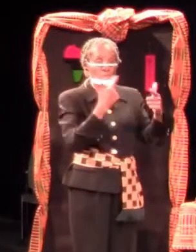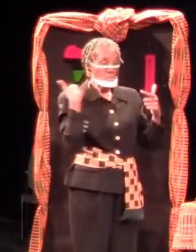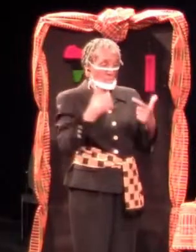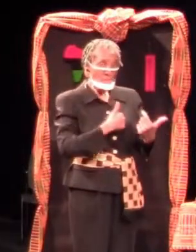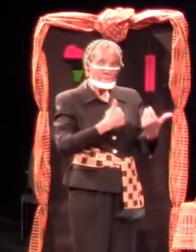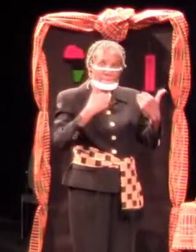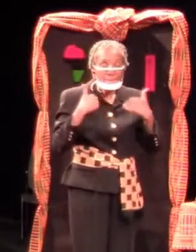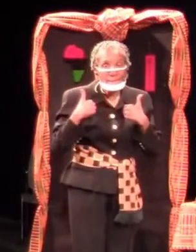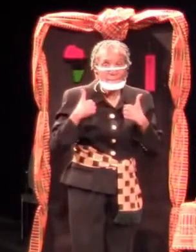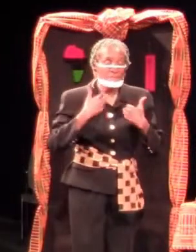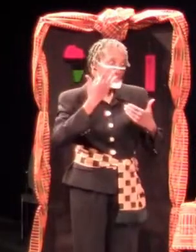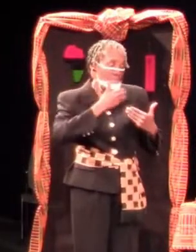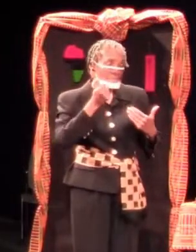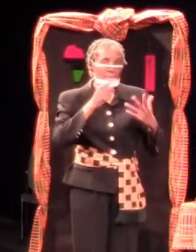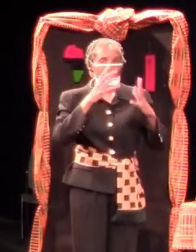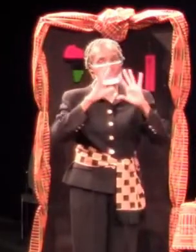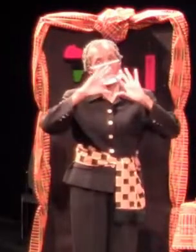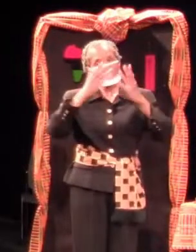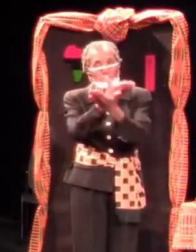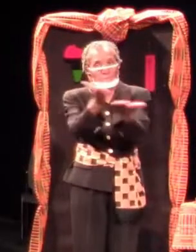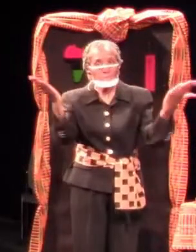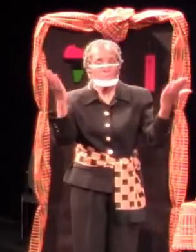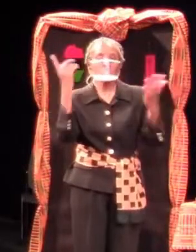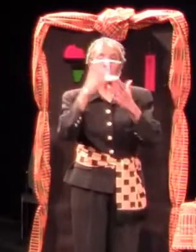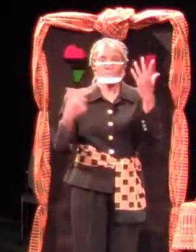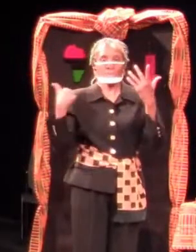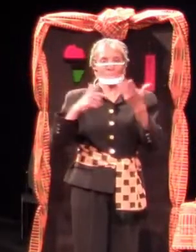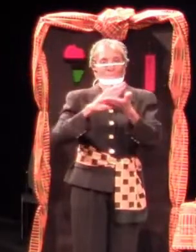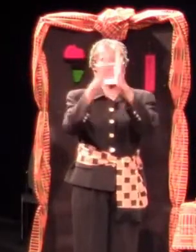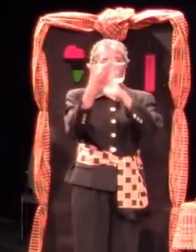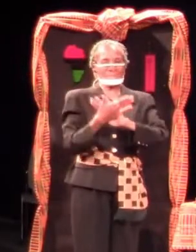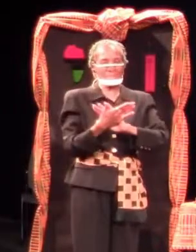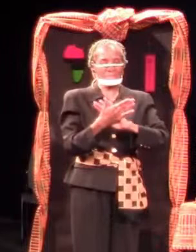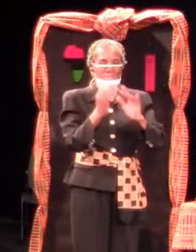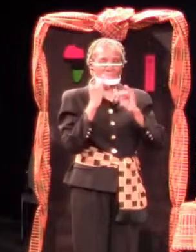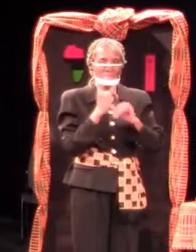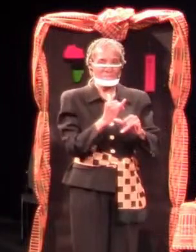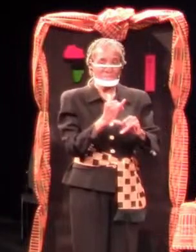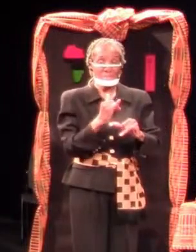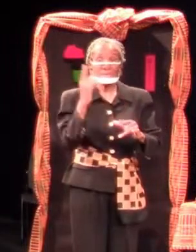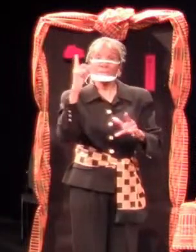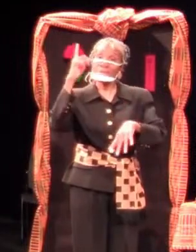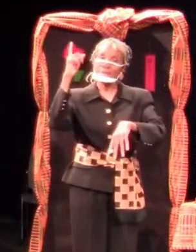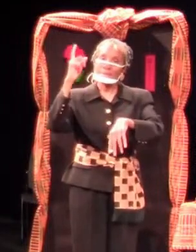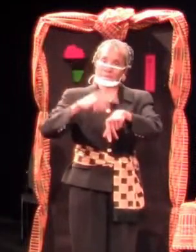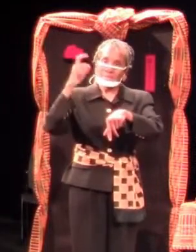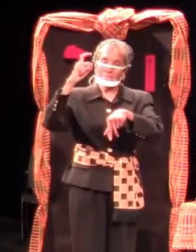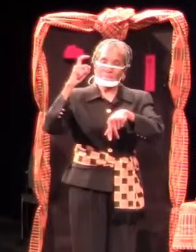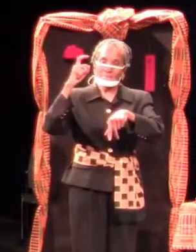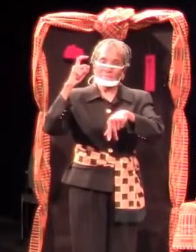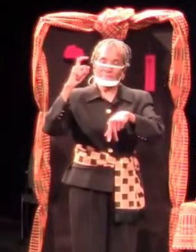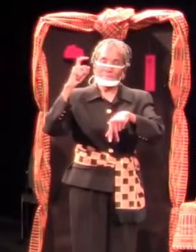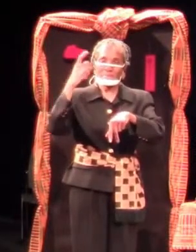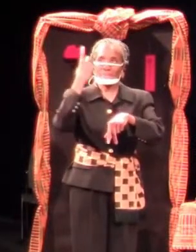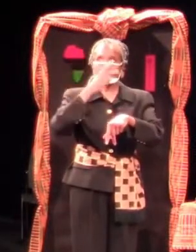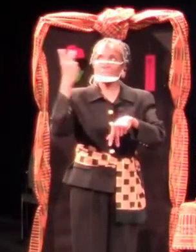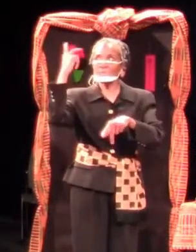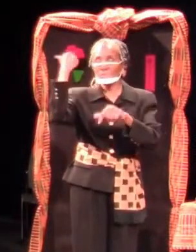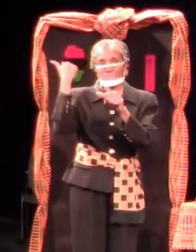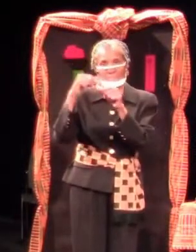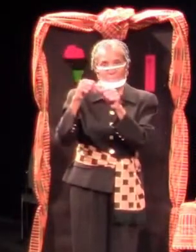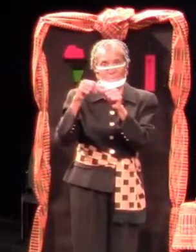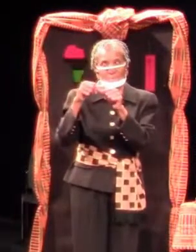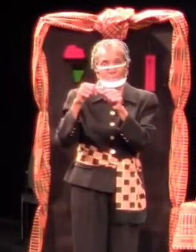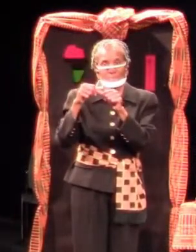have. You are what we have become. It is time to remember. It is